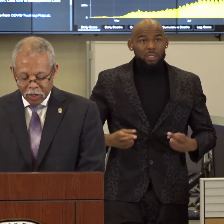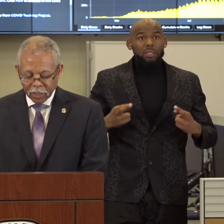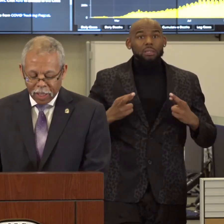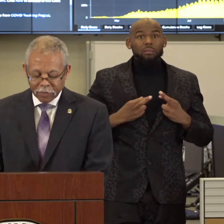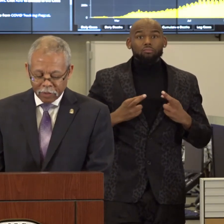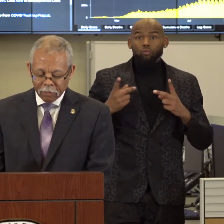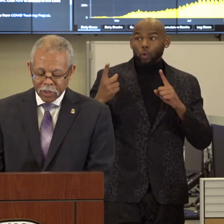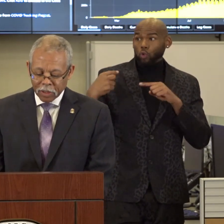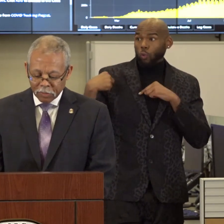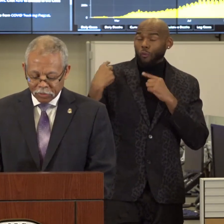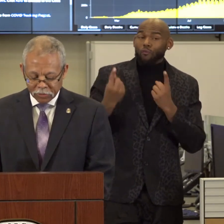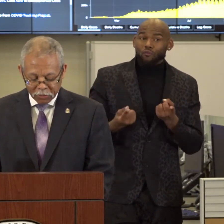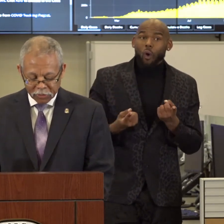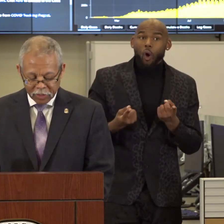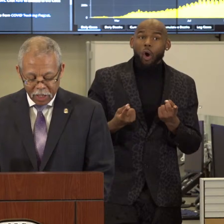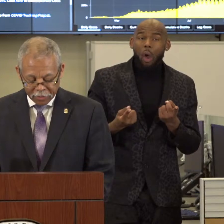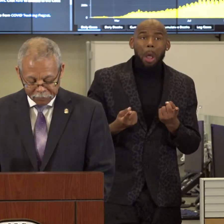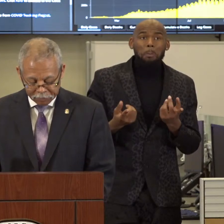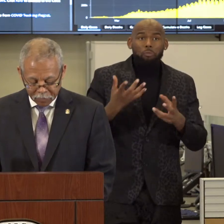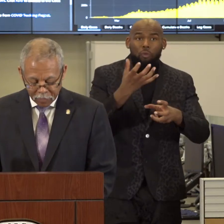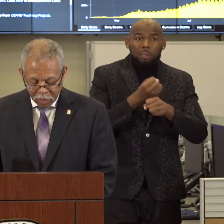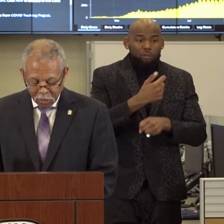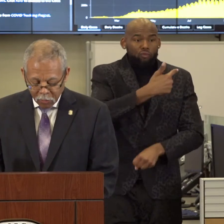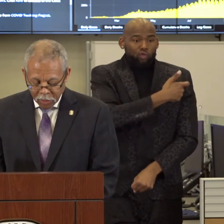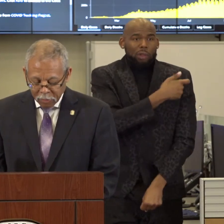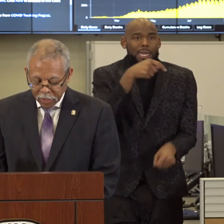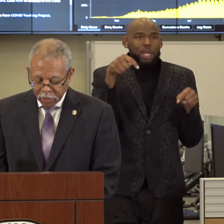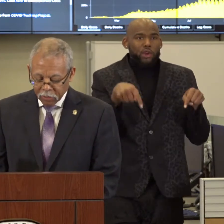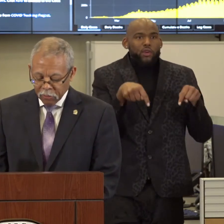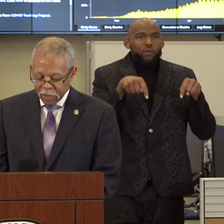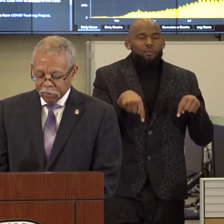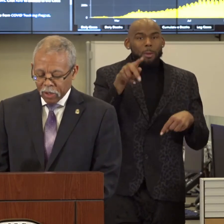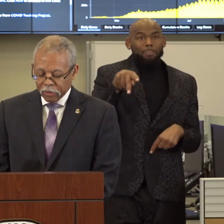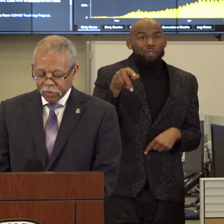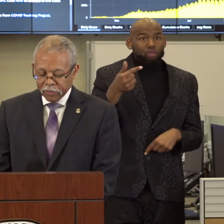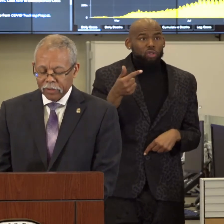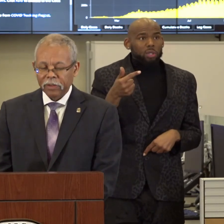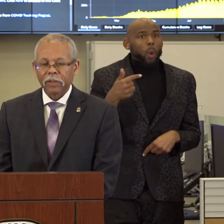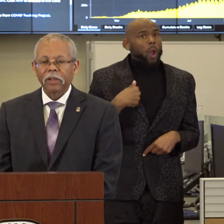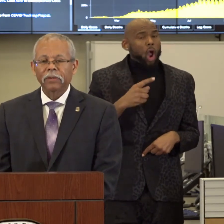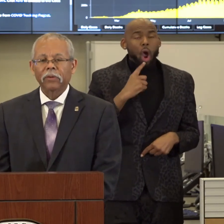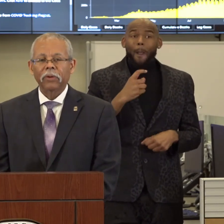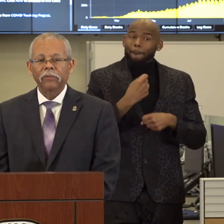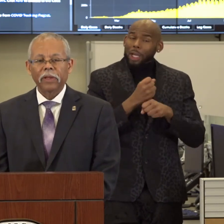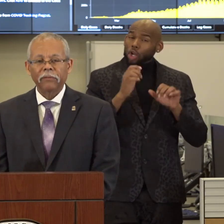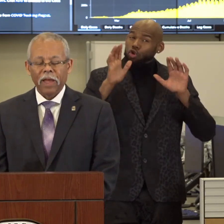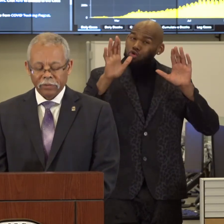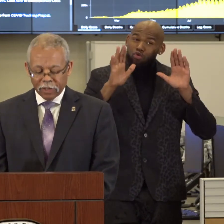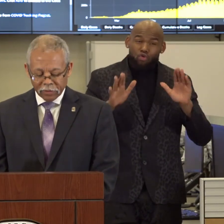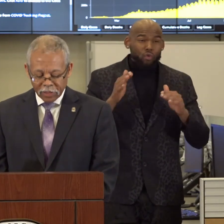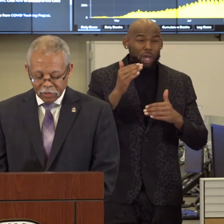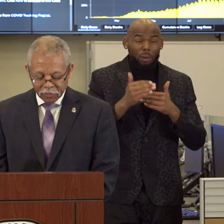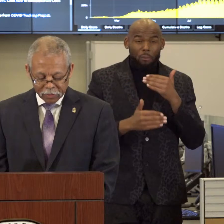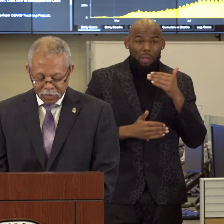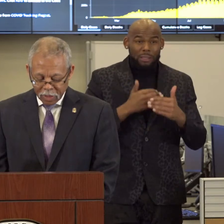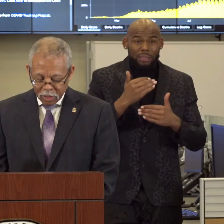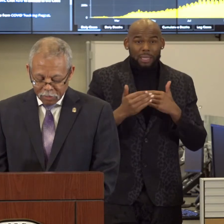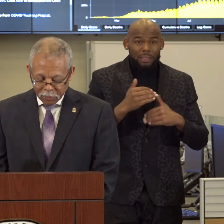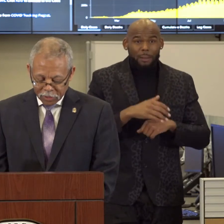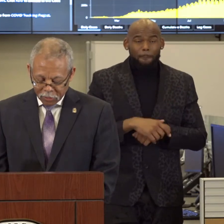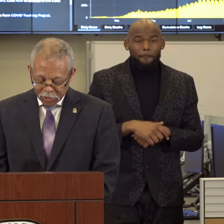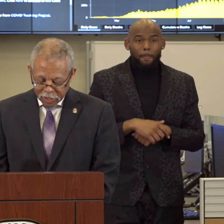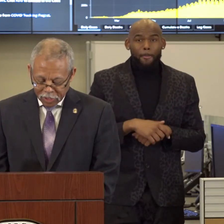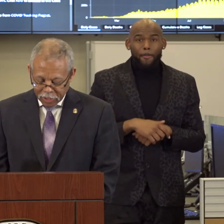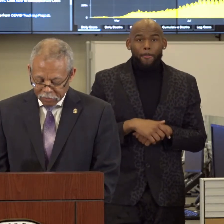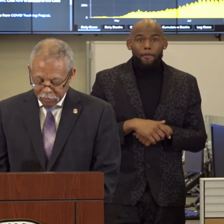vaccinated so far got them in Prince George's County. We are making great progress in this historic vaccination effort,